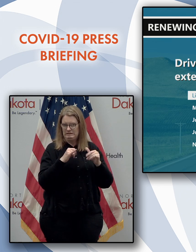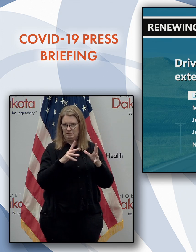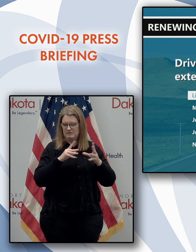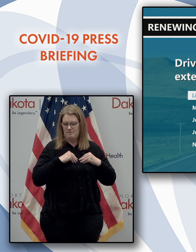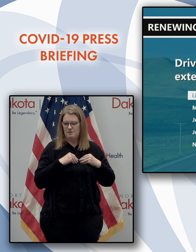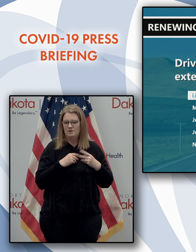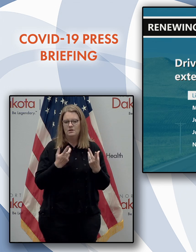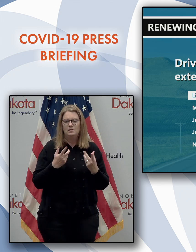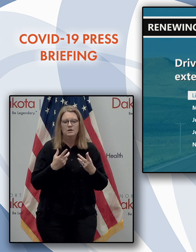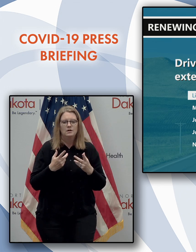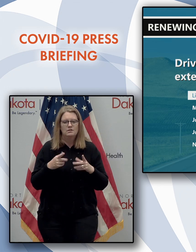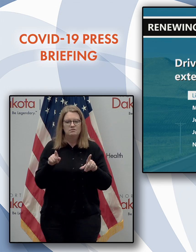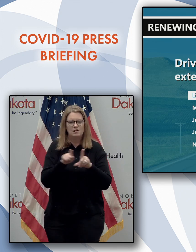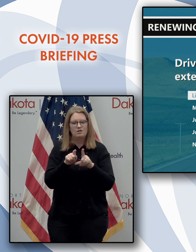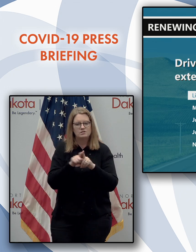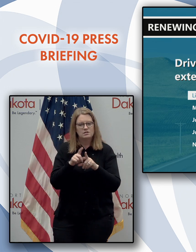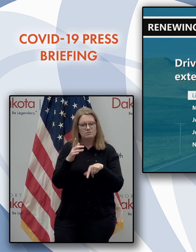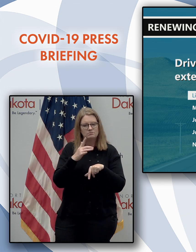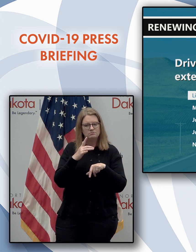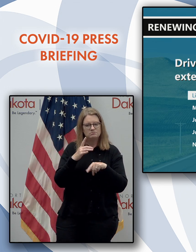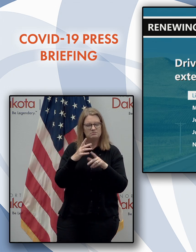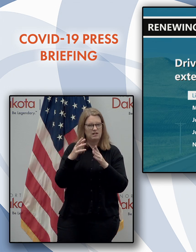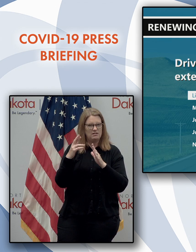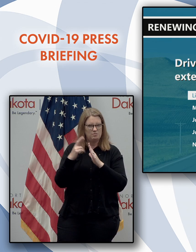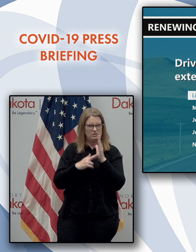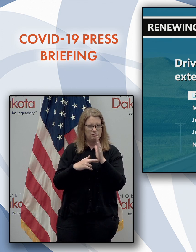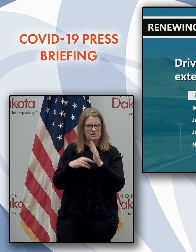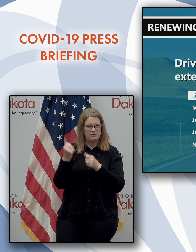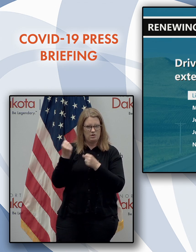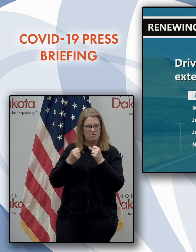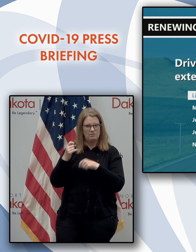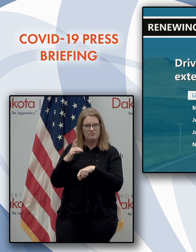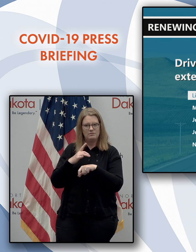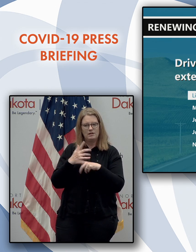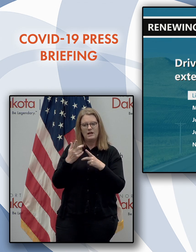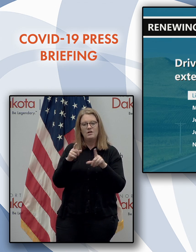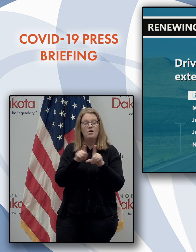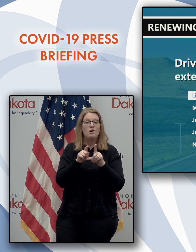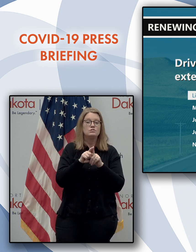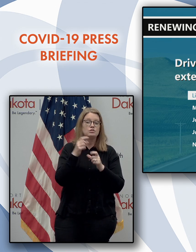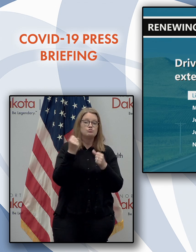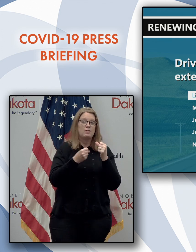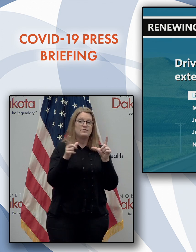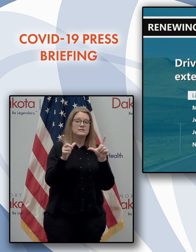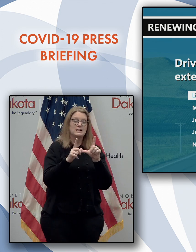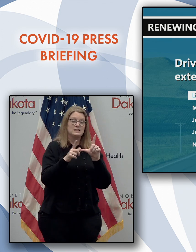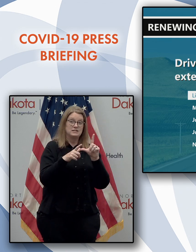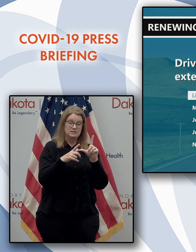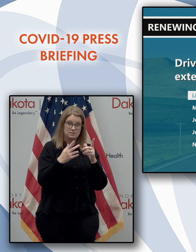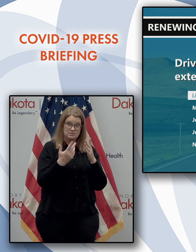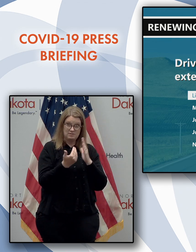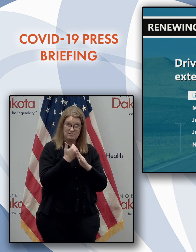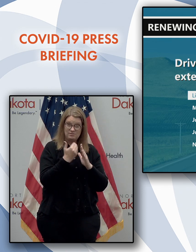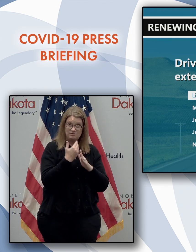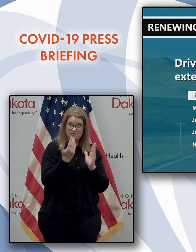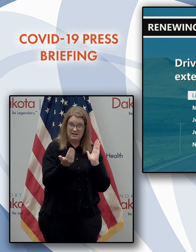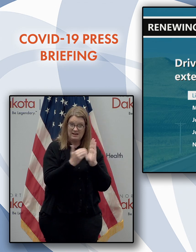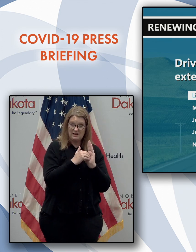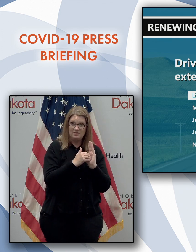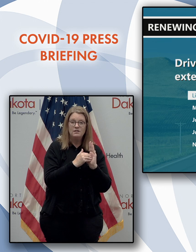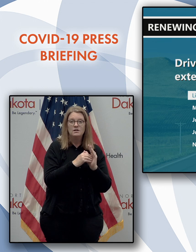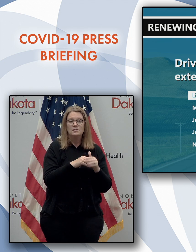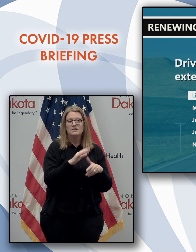vehicle registration service are available by appointment only and can be scheduled through the NDDOT website